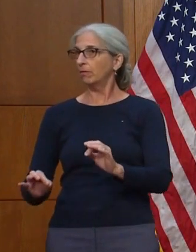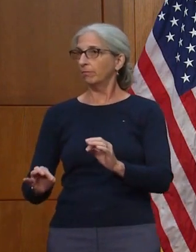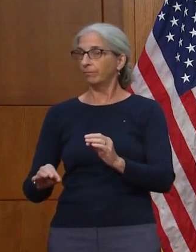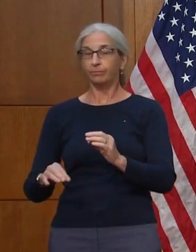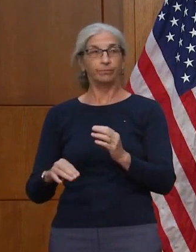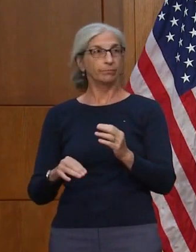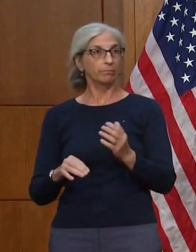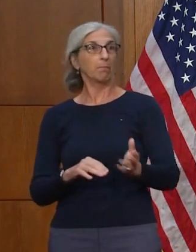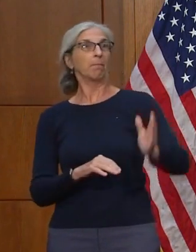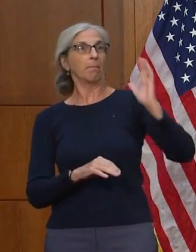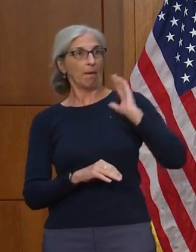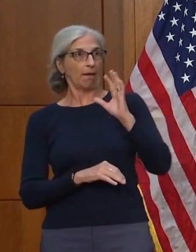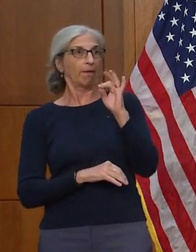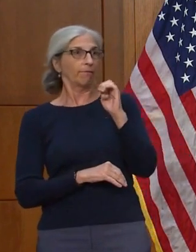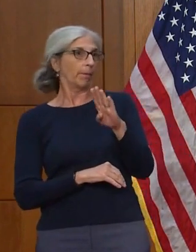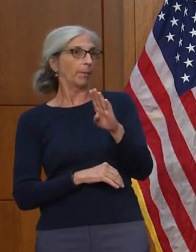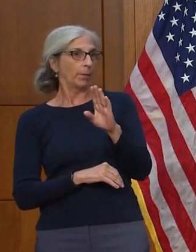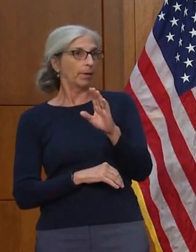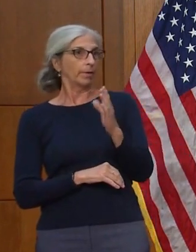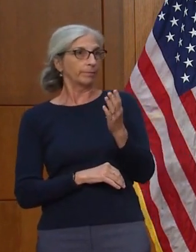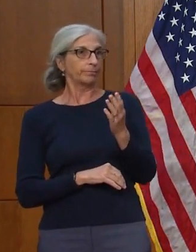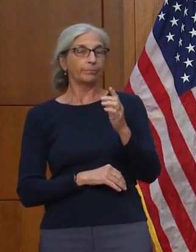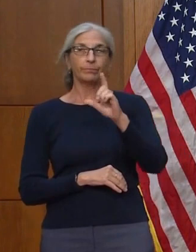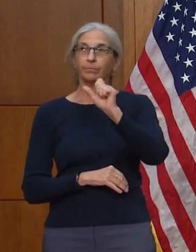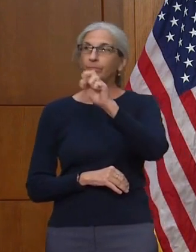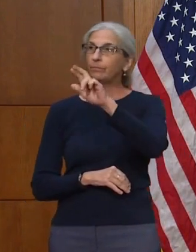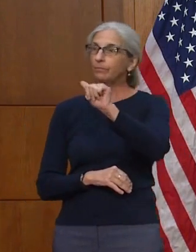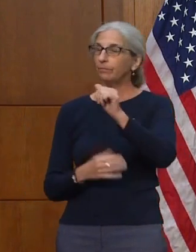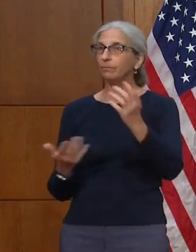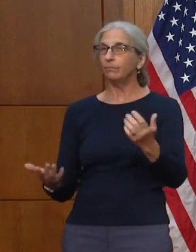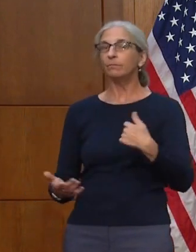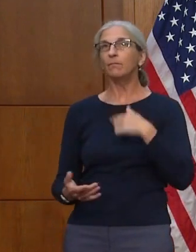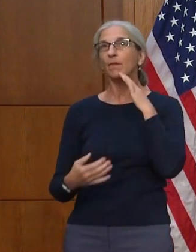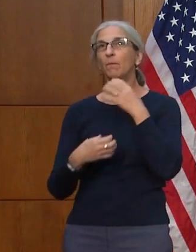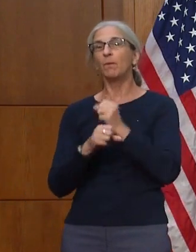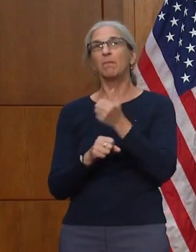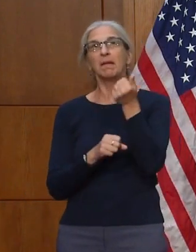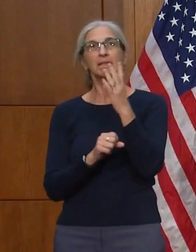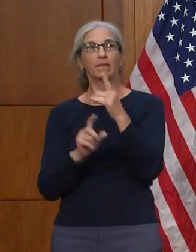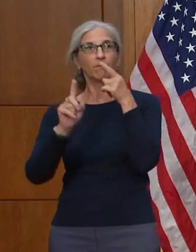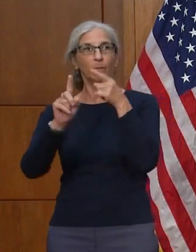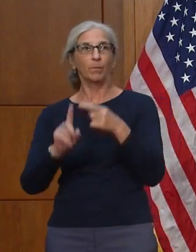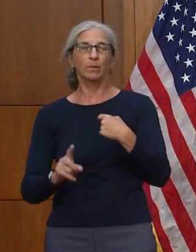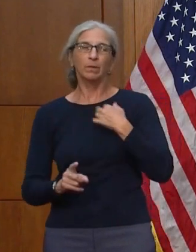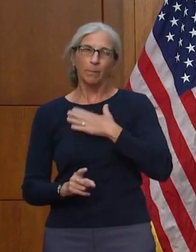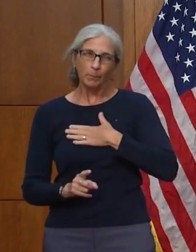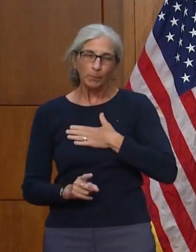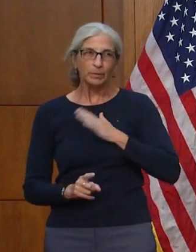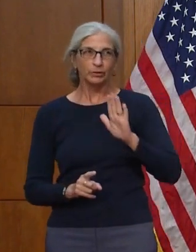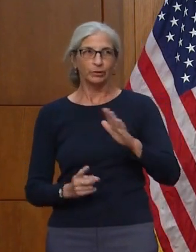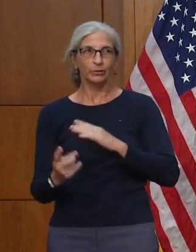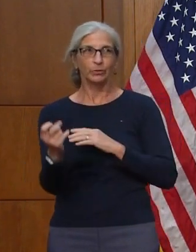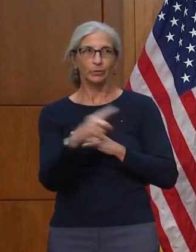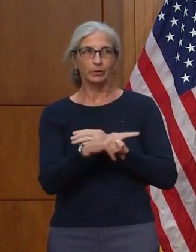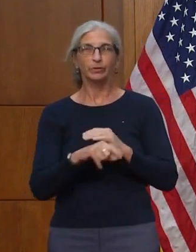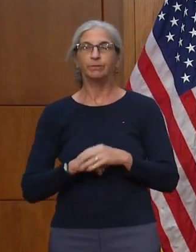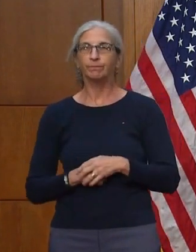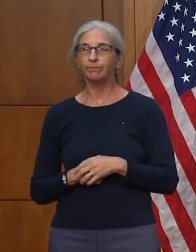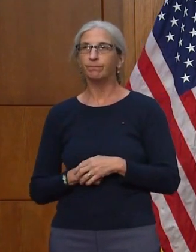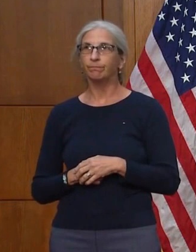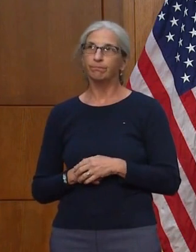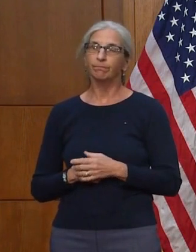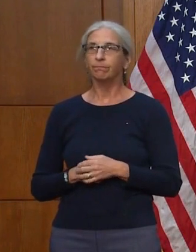Well, Laura, let me make a couple points, and I appreciate the question, but you know, I've said all